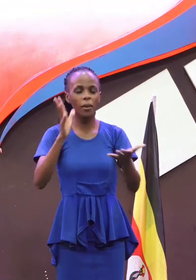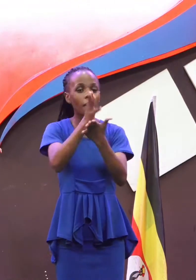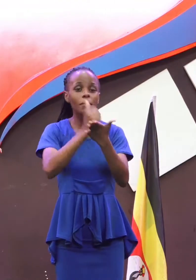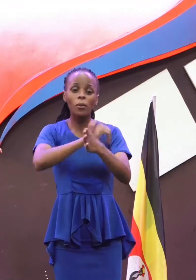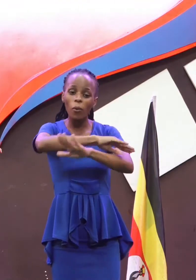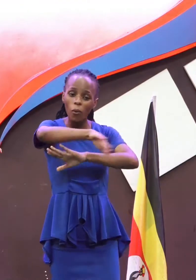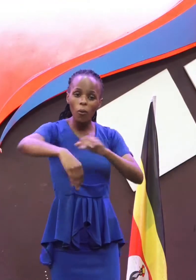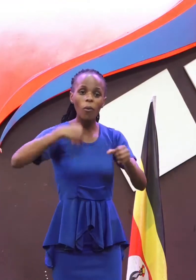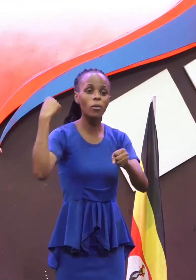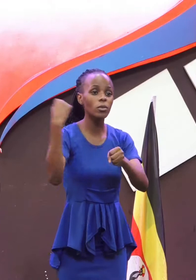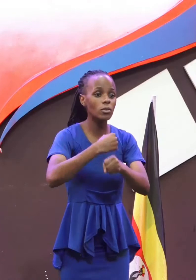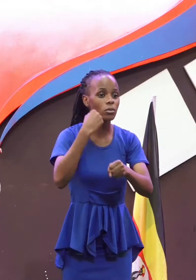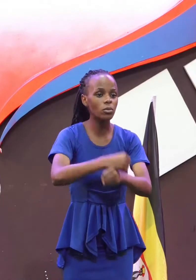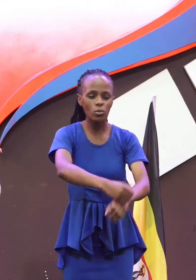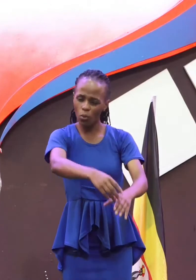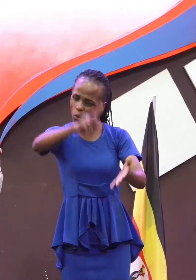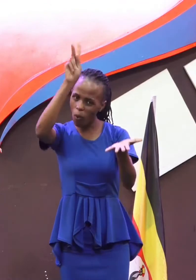devil.